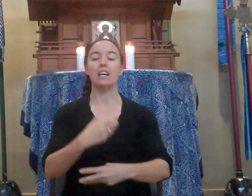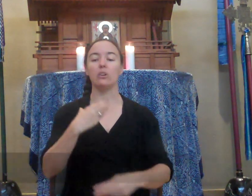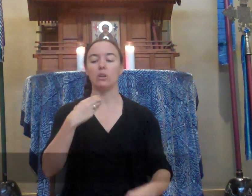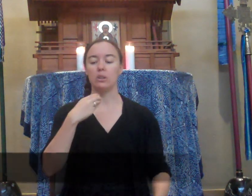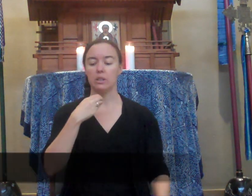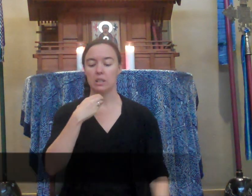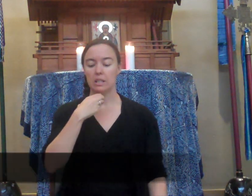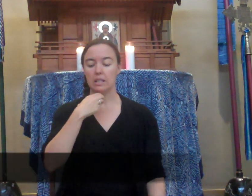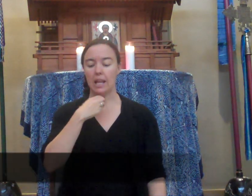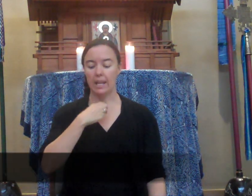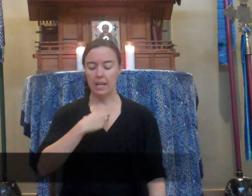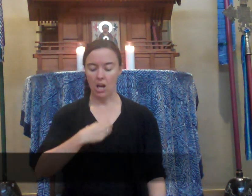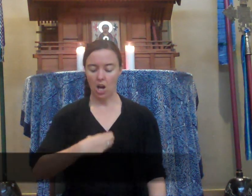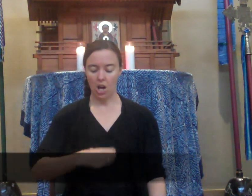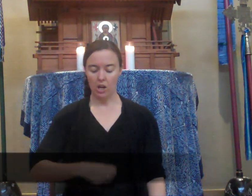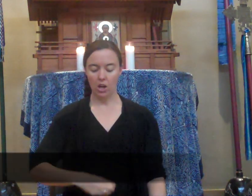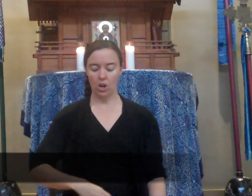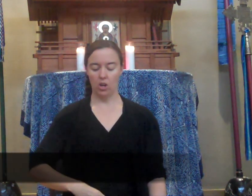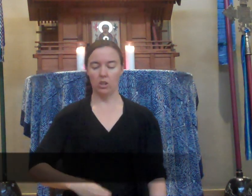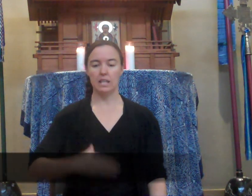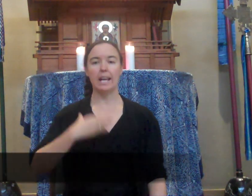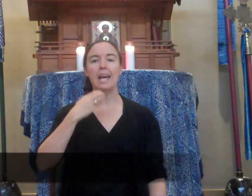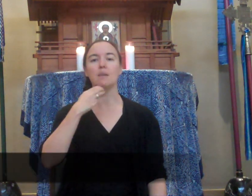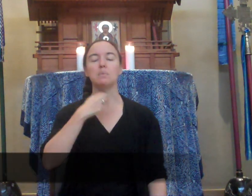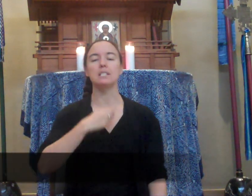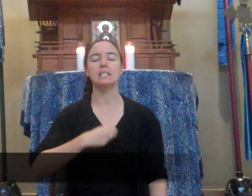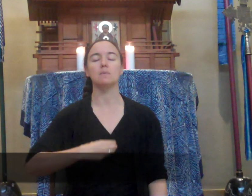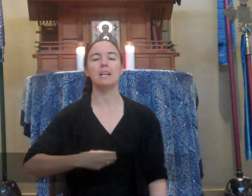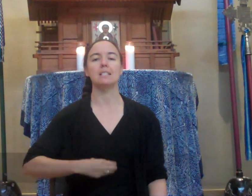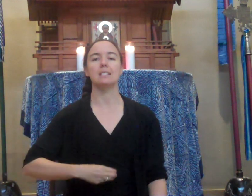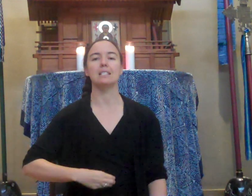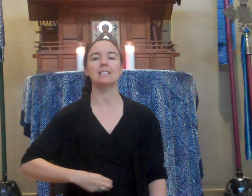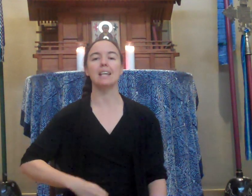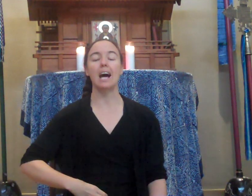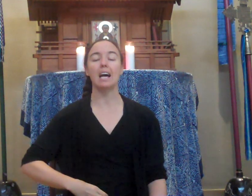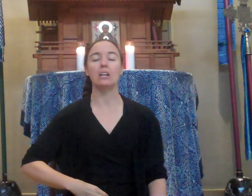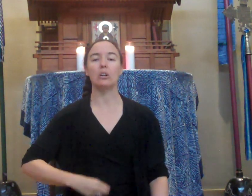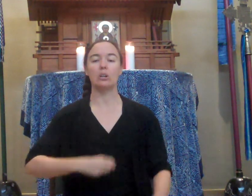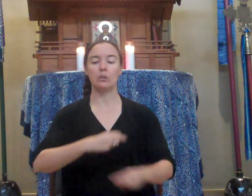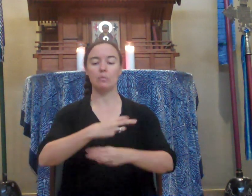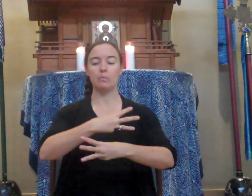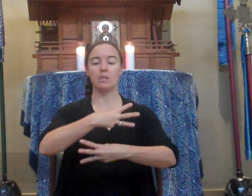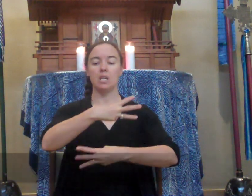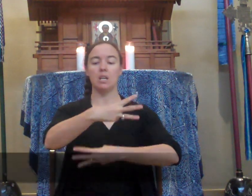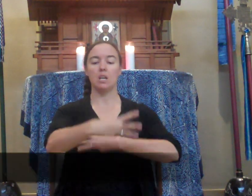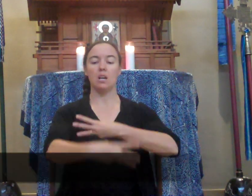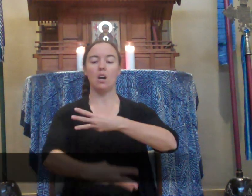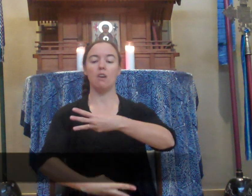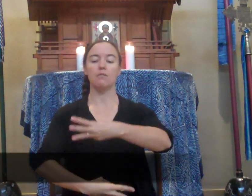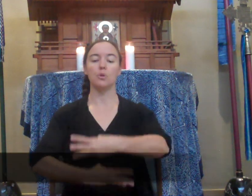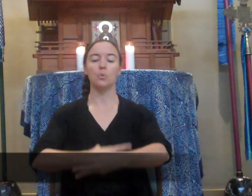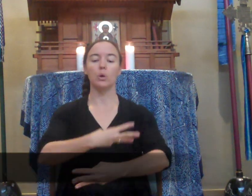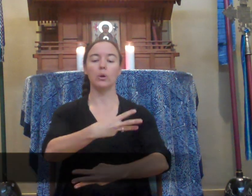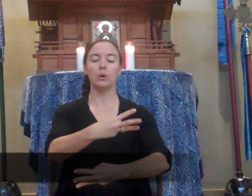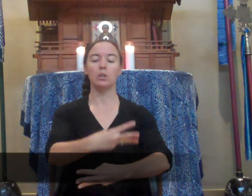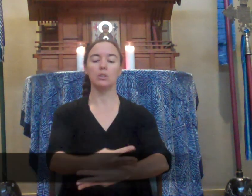Desire, like a hunger, like an empty space, desire of the world.